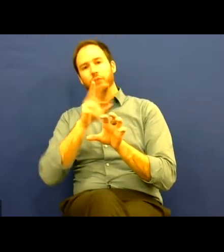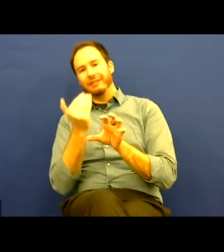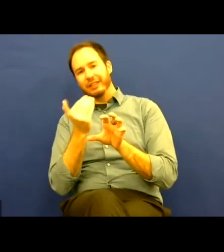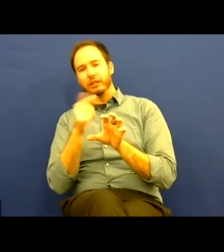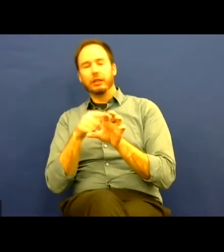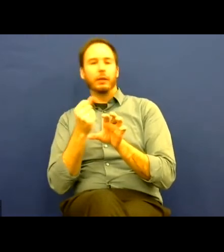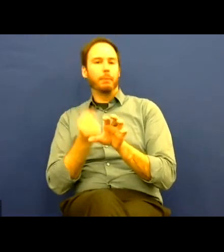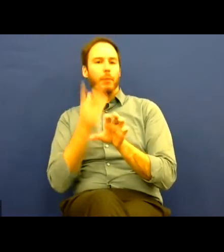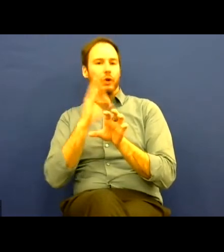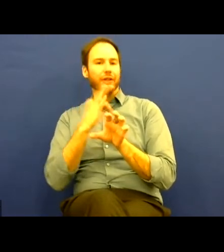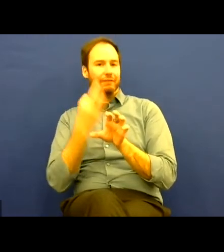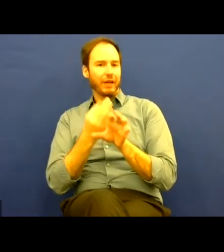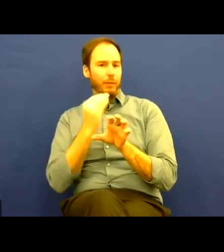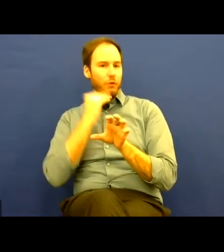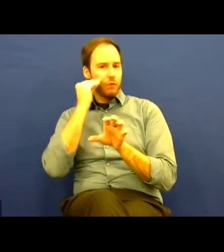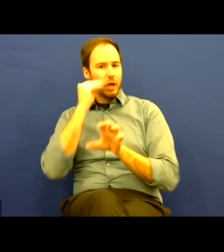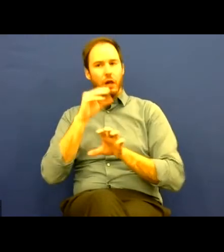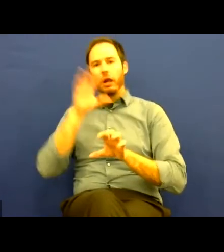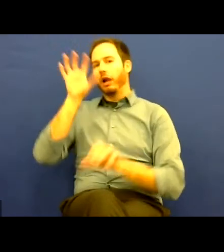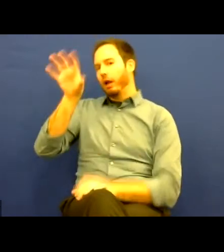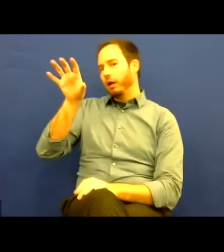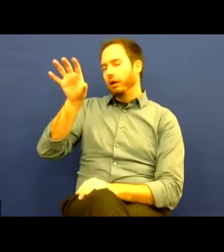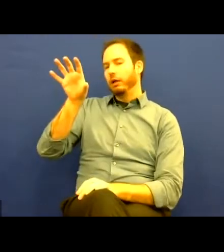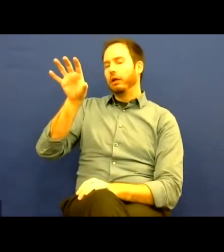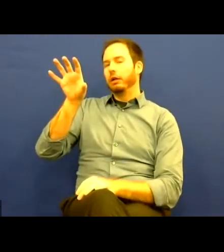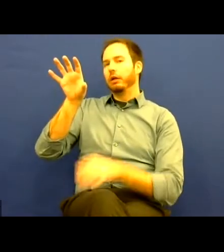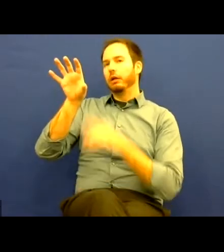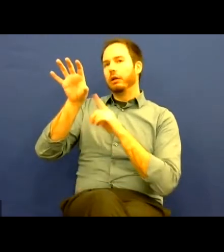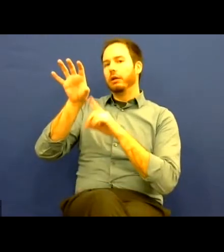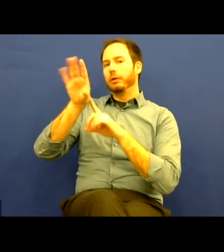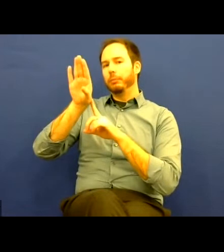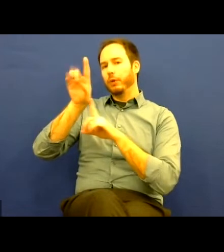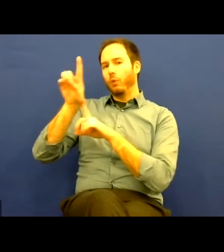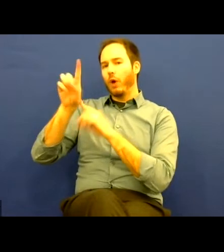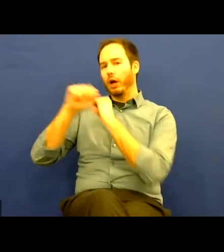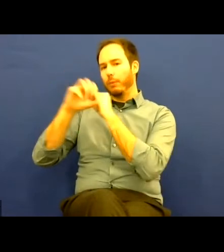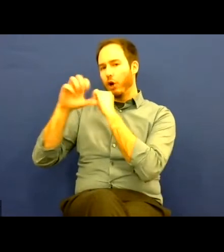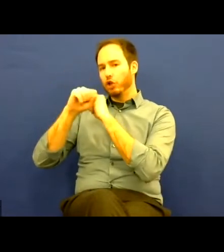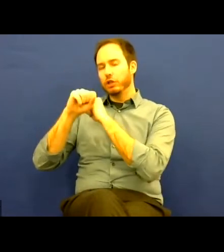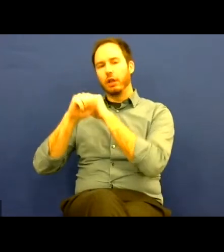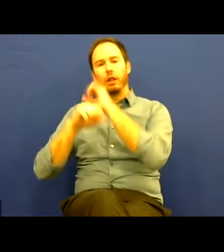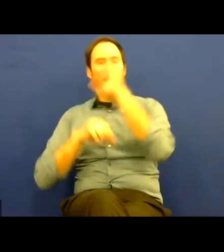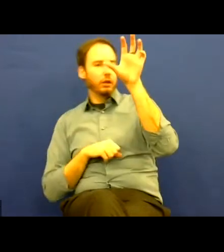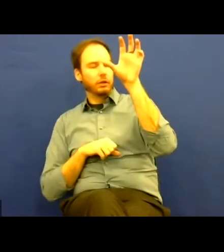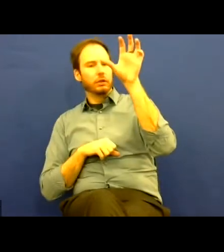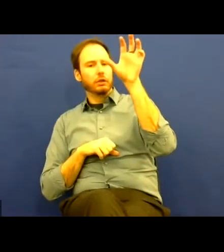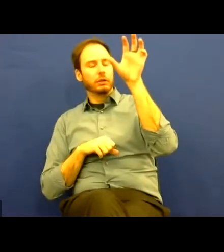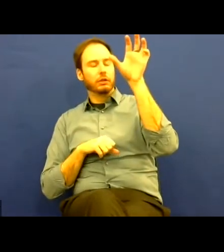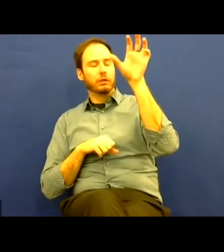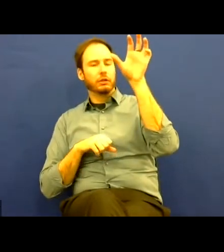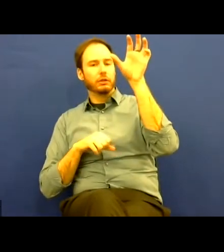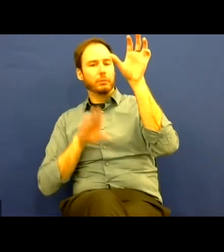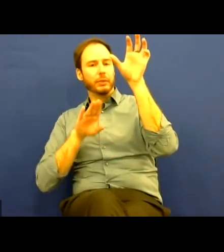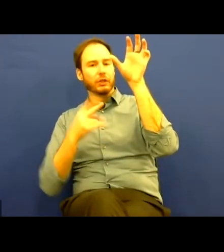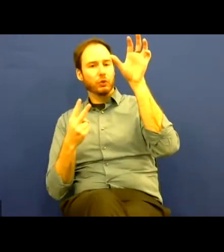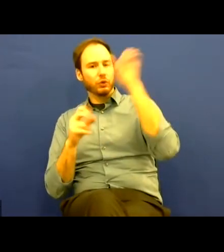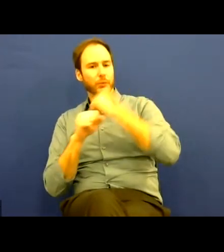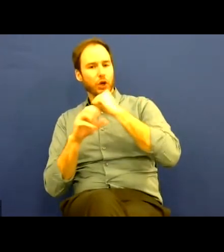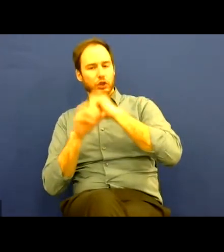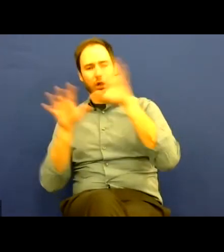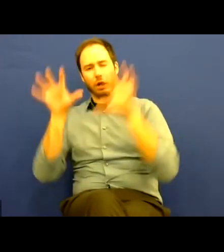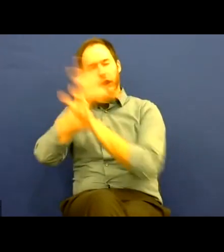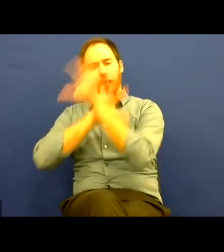is multifamily residential. They rezoned some parcels as B1 commercial. They rezoned some parcels as B2